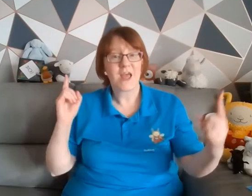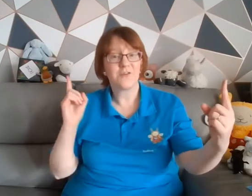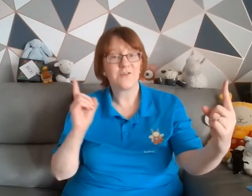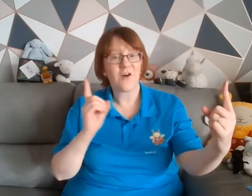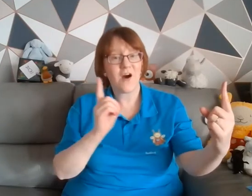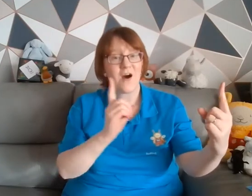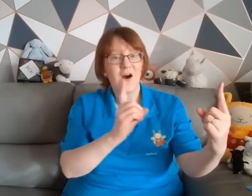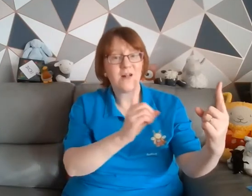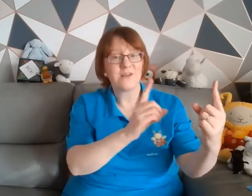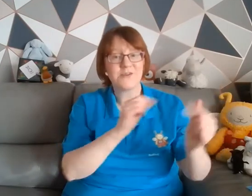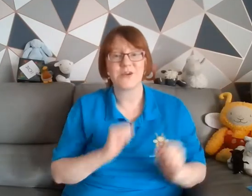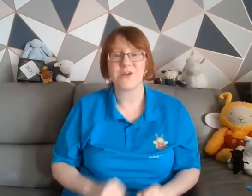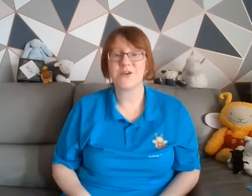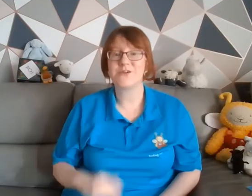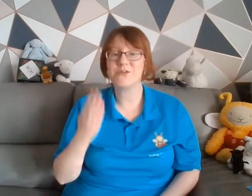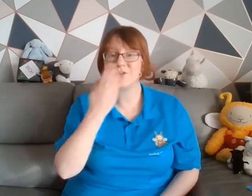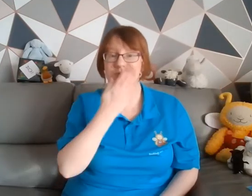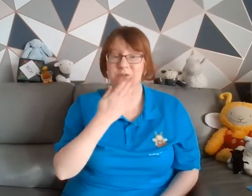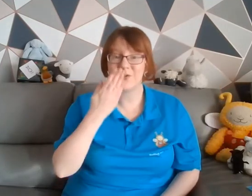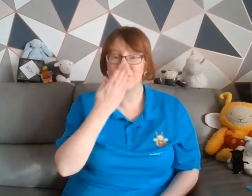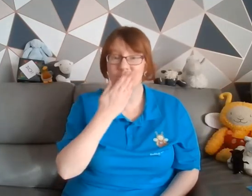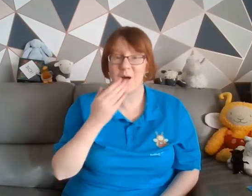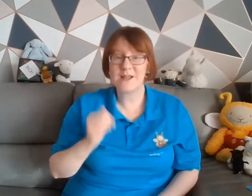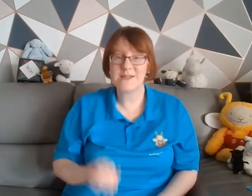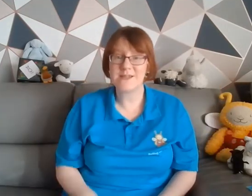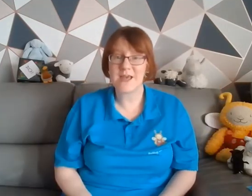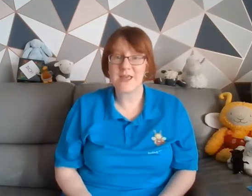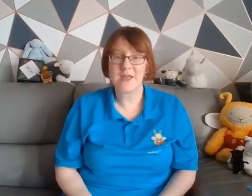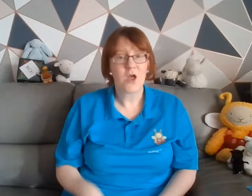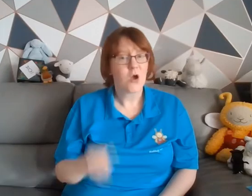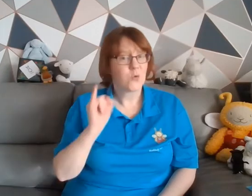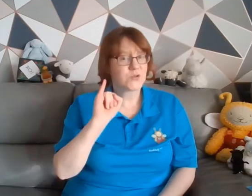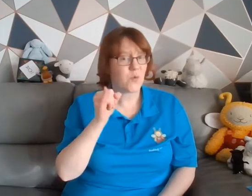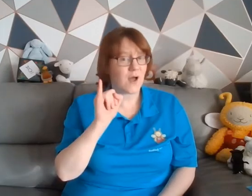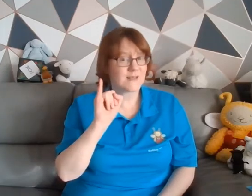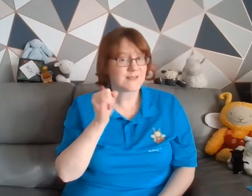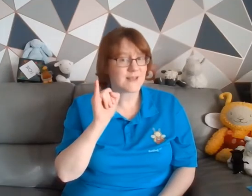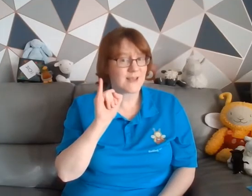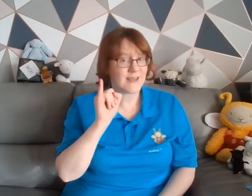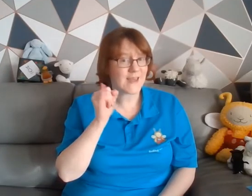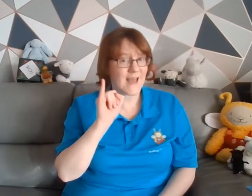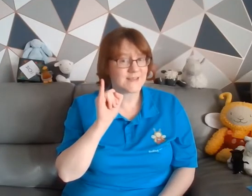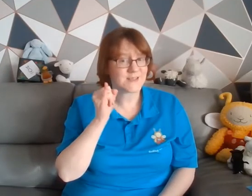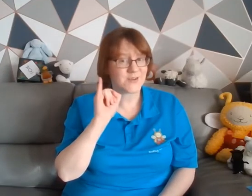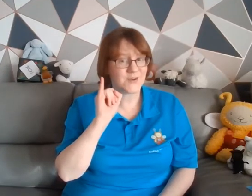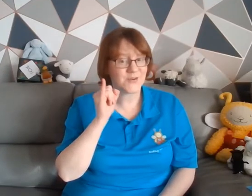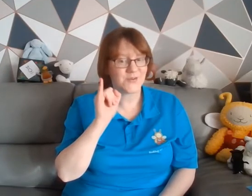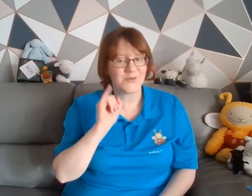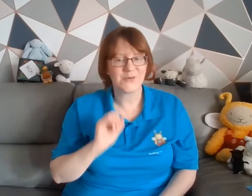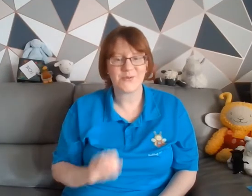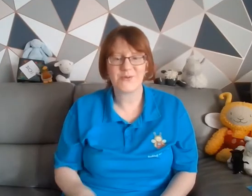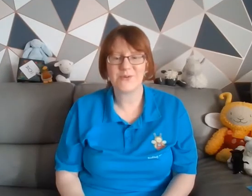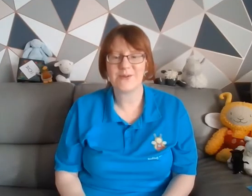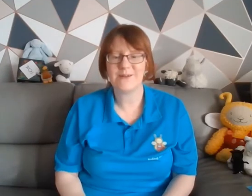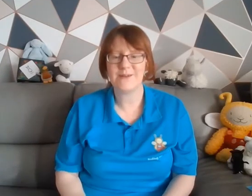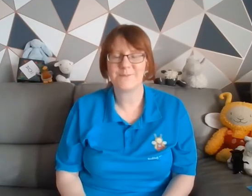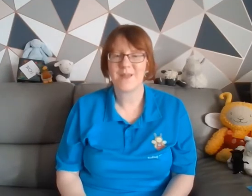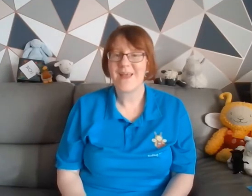It followed her to school one day, which was against the rule.